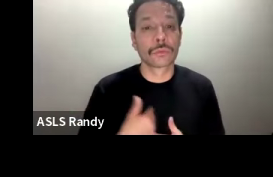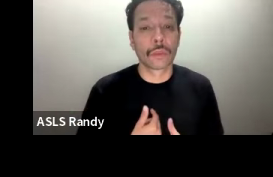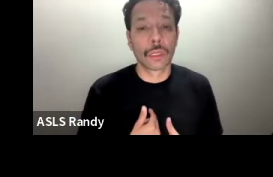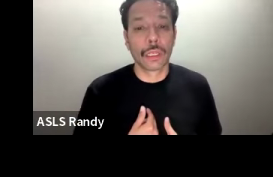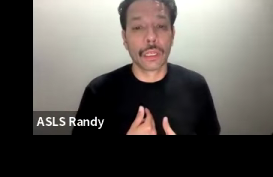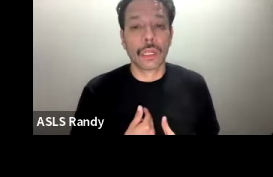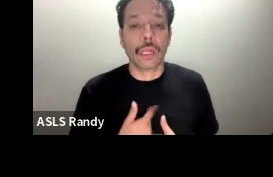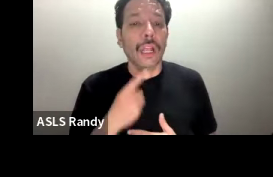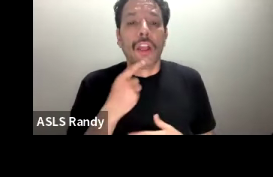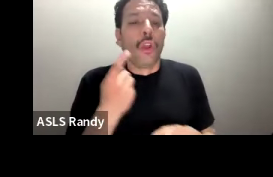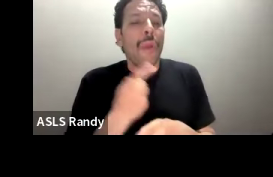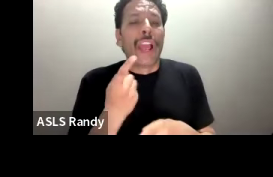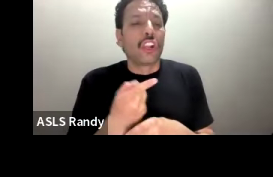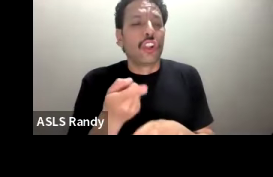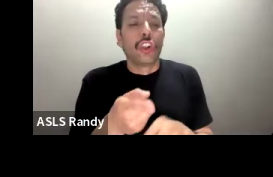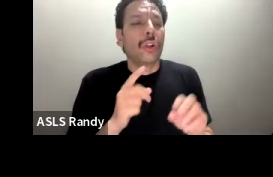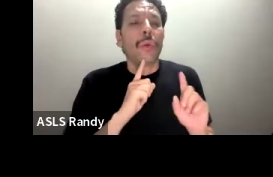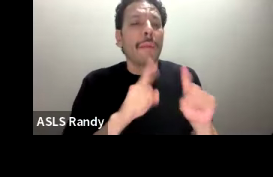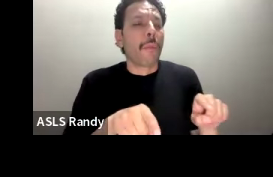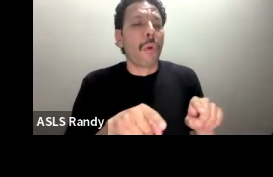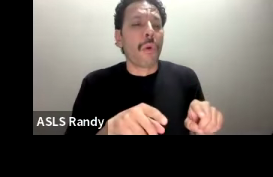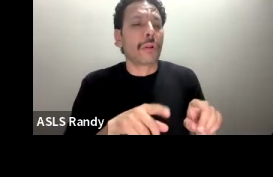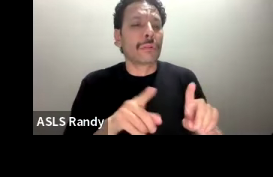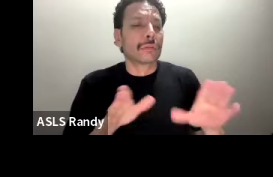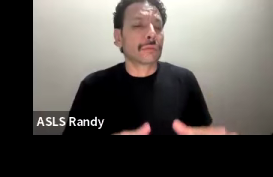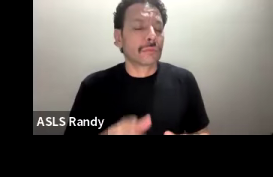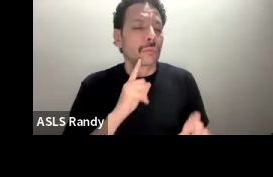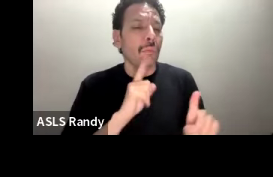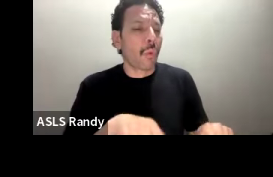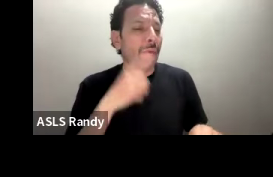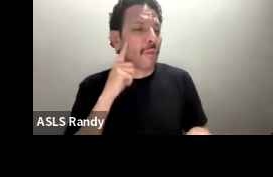is just the regular report to membership.